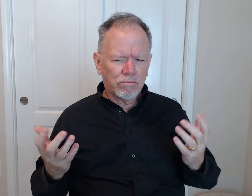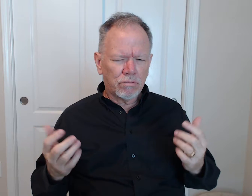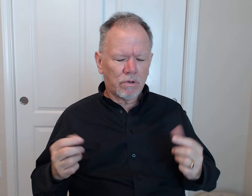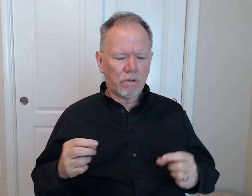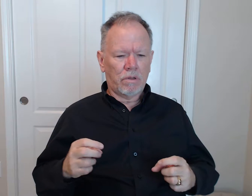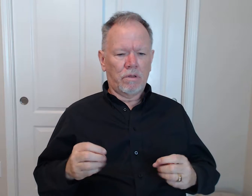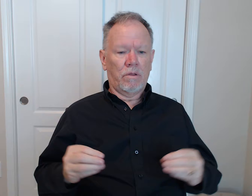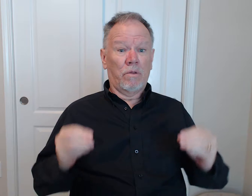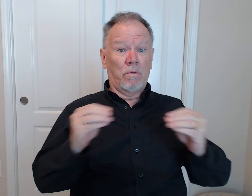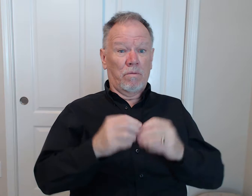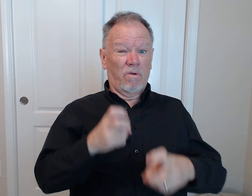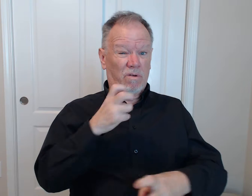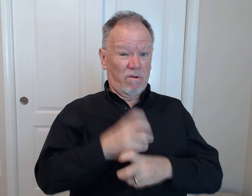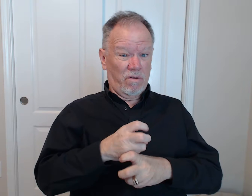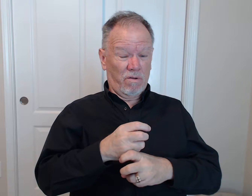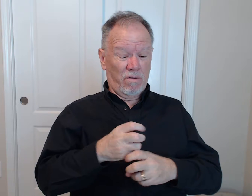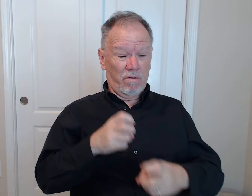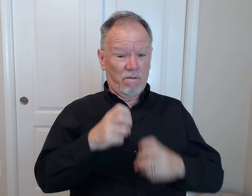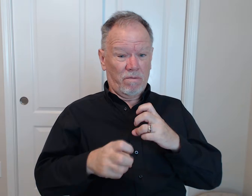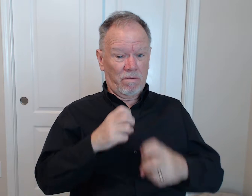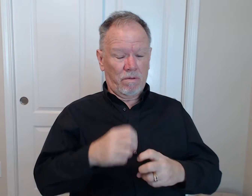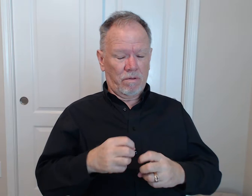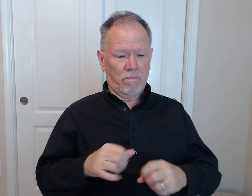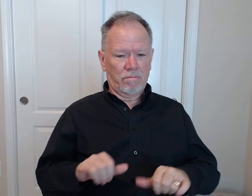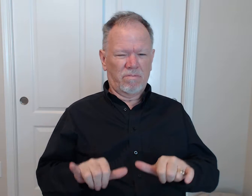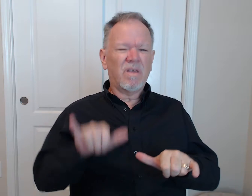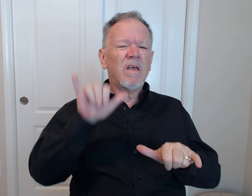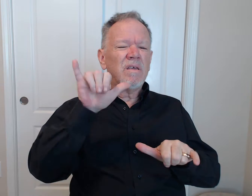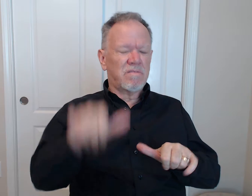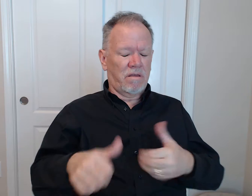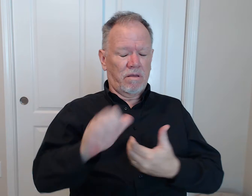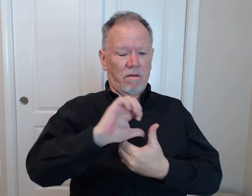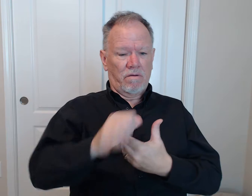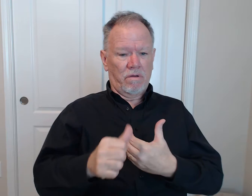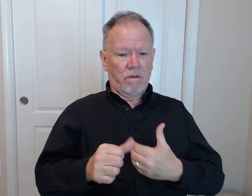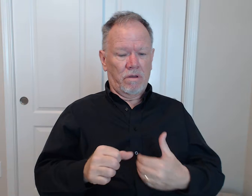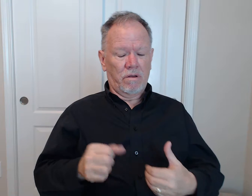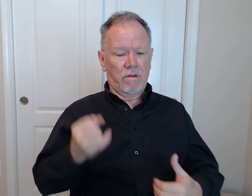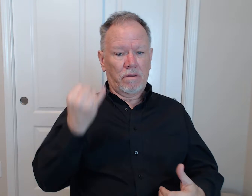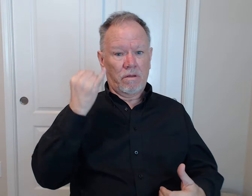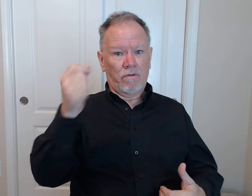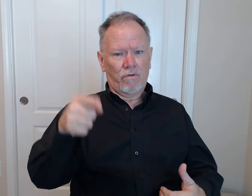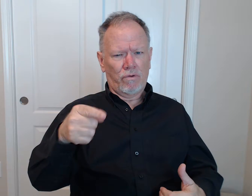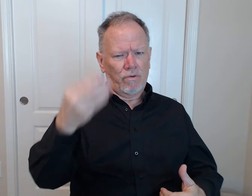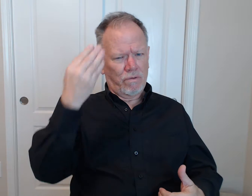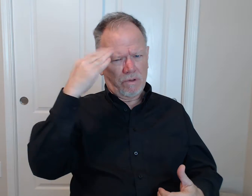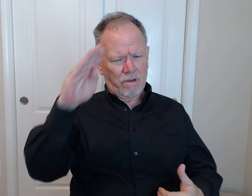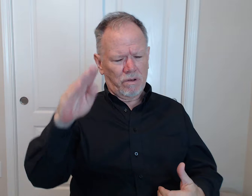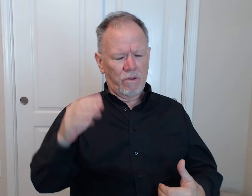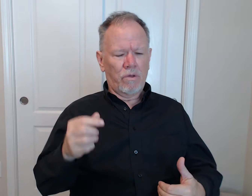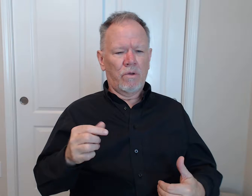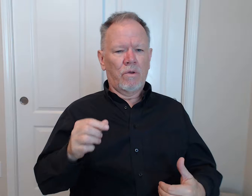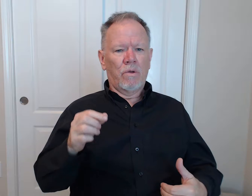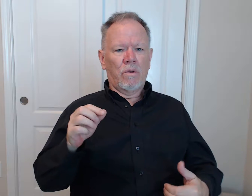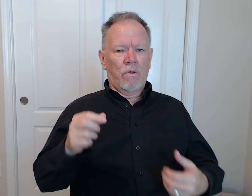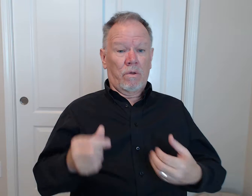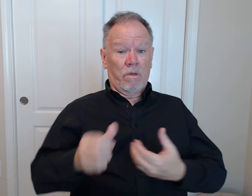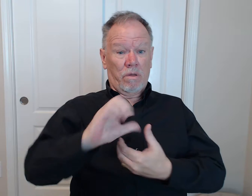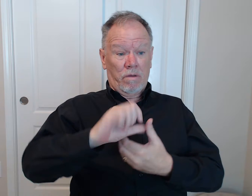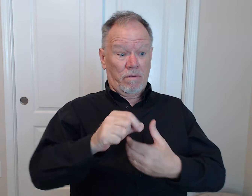Well, let's stick with the avocados. And in case you don't know what an avocado is, it's actually a very delicious fruit. It's actually the